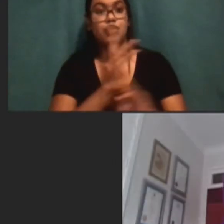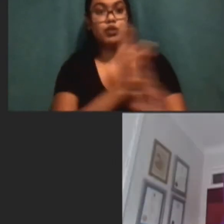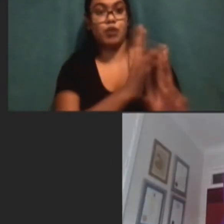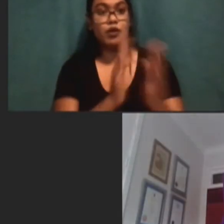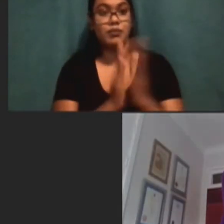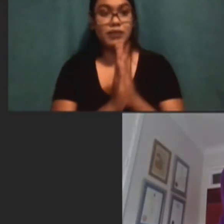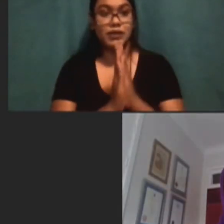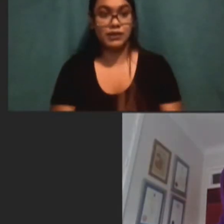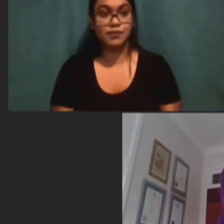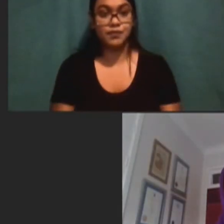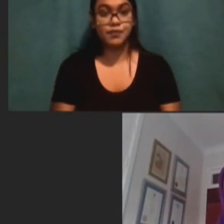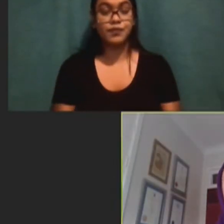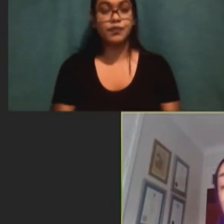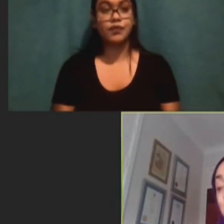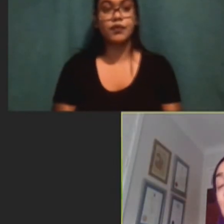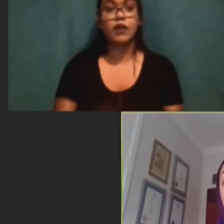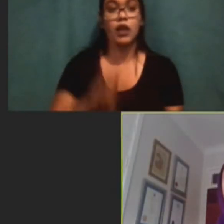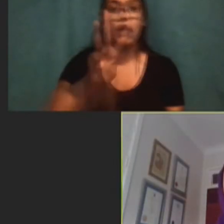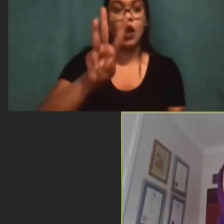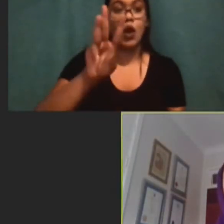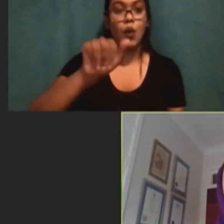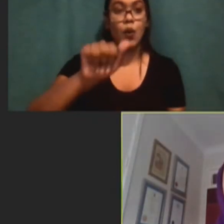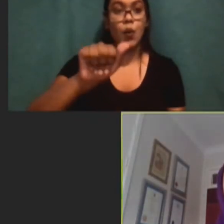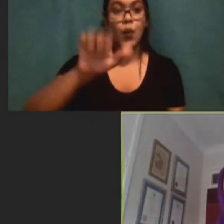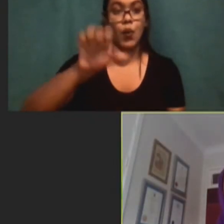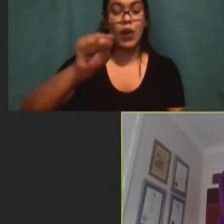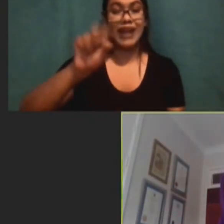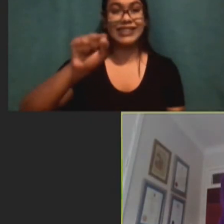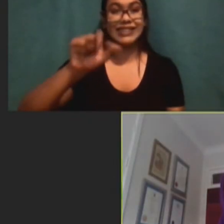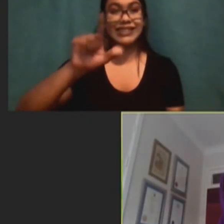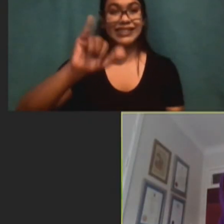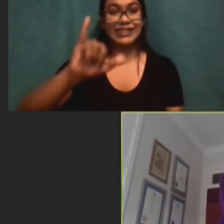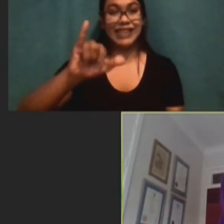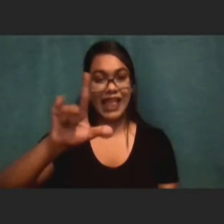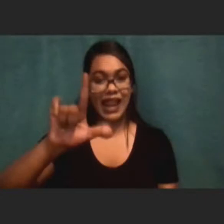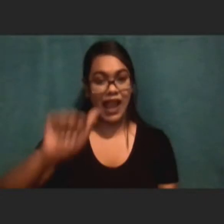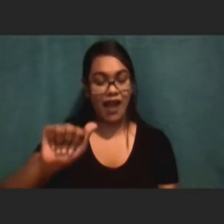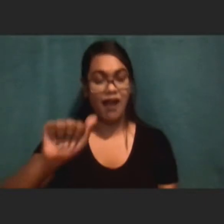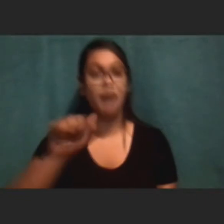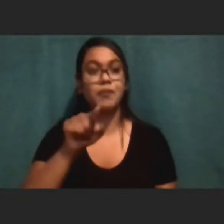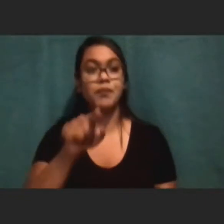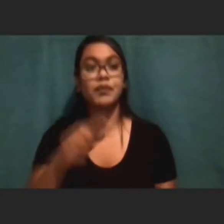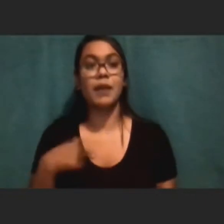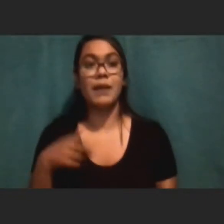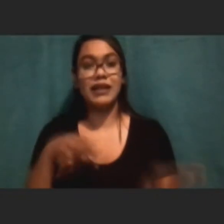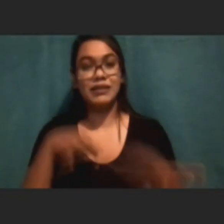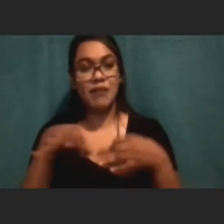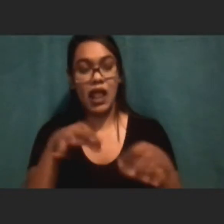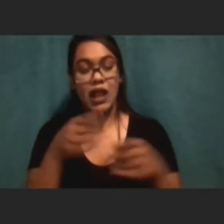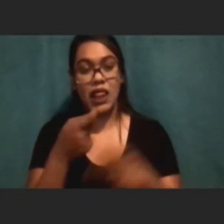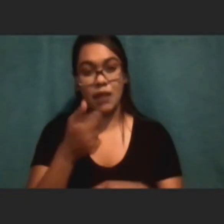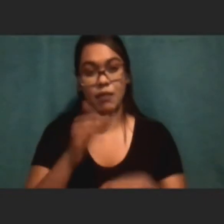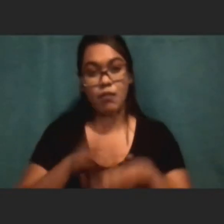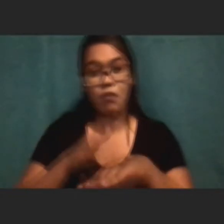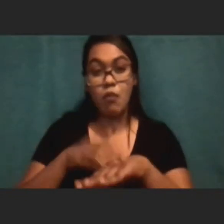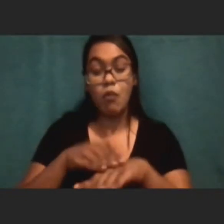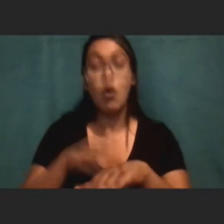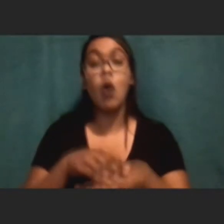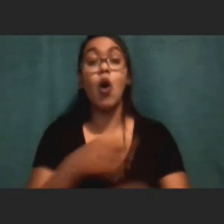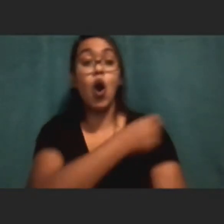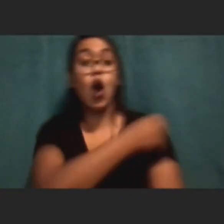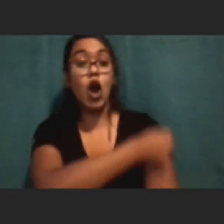Thanks. Wasila? Thanks, Dr. Chris. So maybe I should just explain it more clearly that in the DATCOV hospital surveillance, we